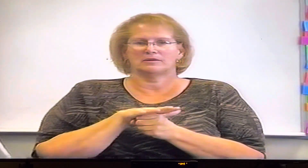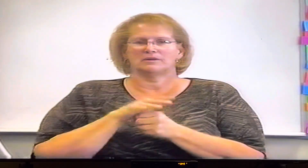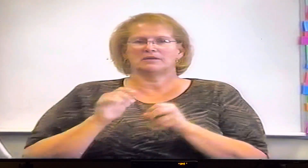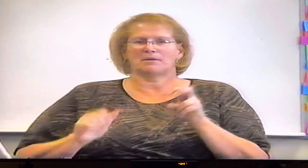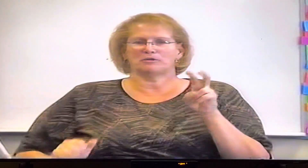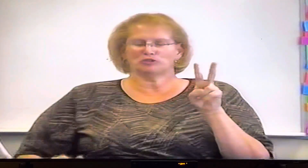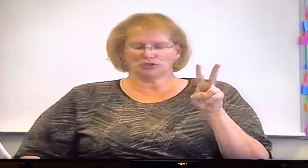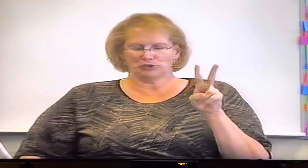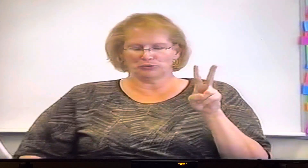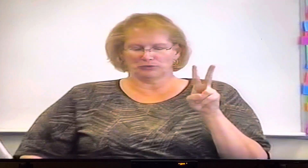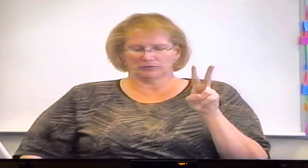Number 2,